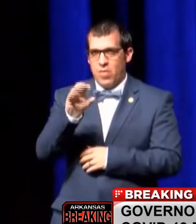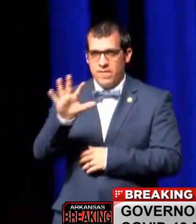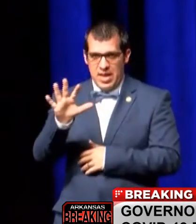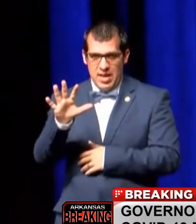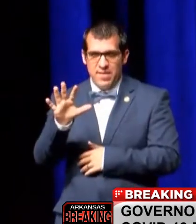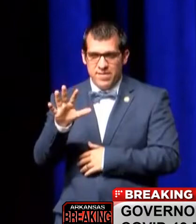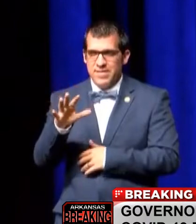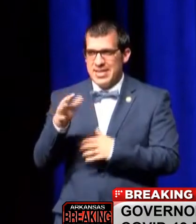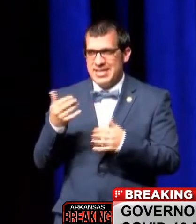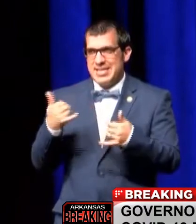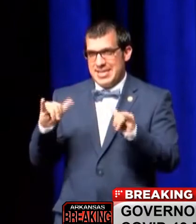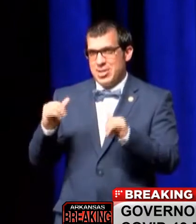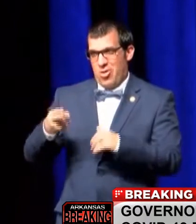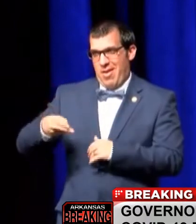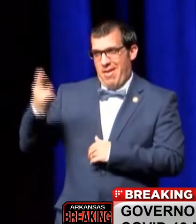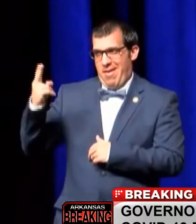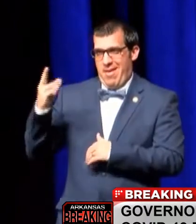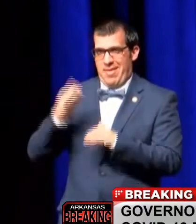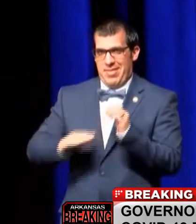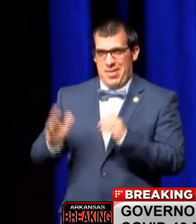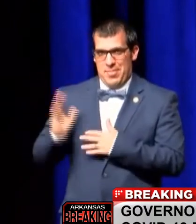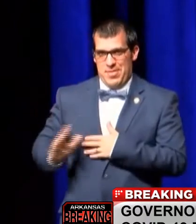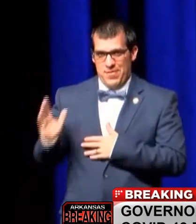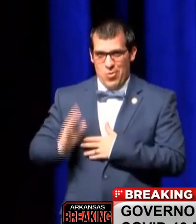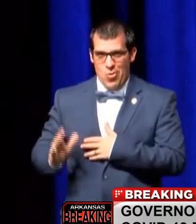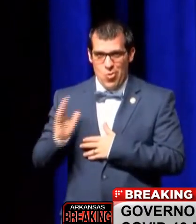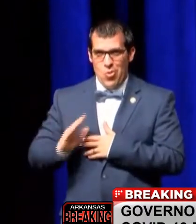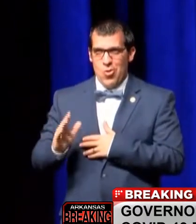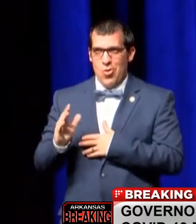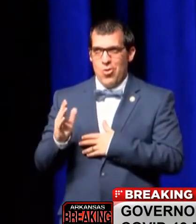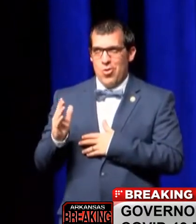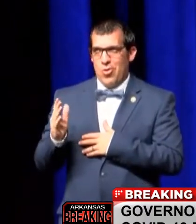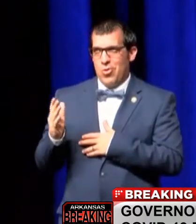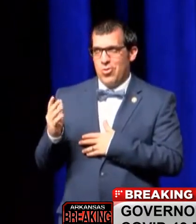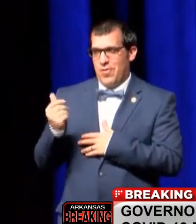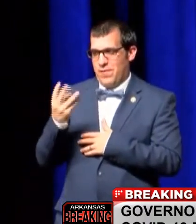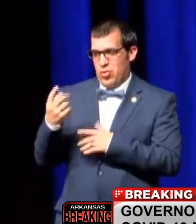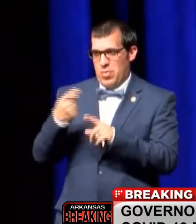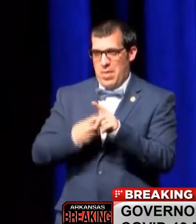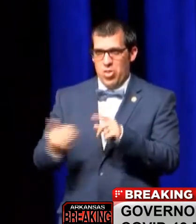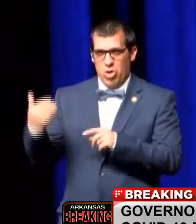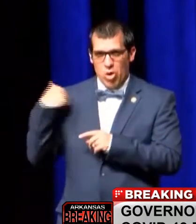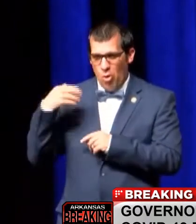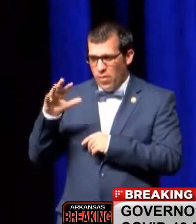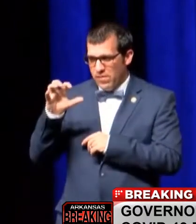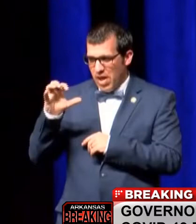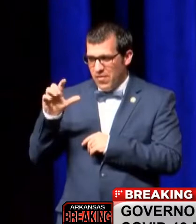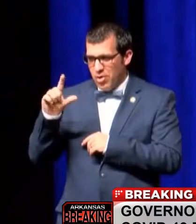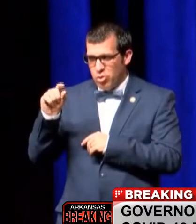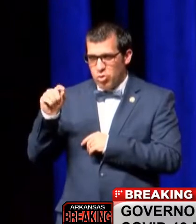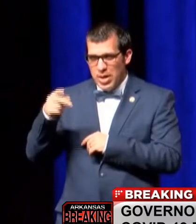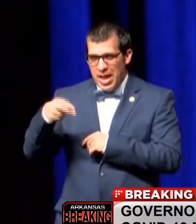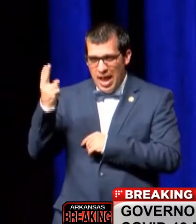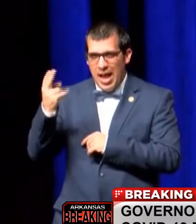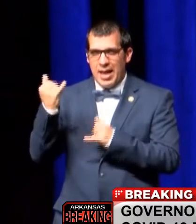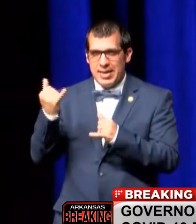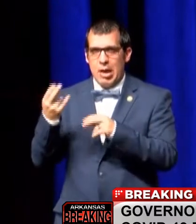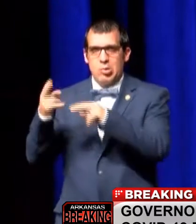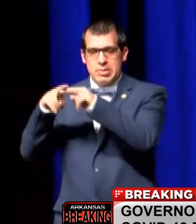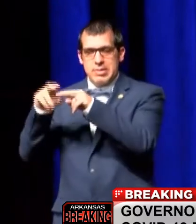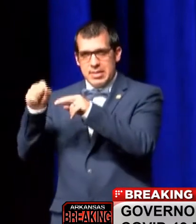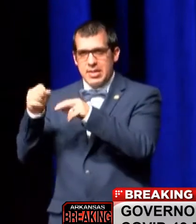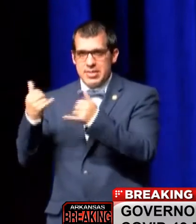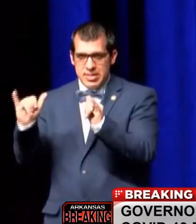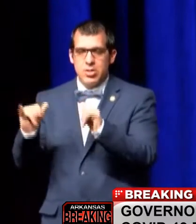still higher than what we had before at our high a couple months ago of 520. In terms